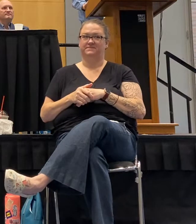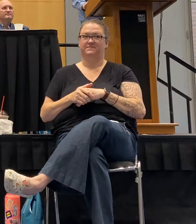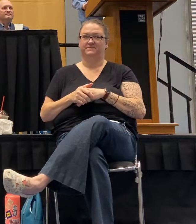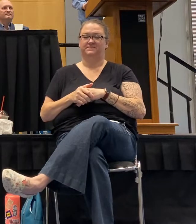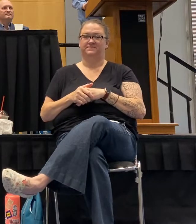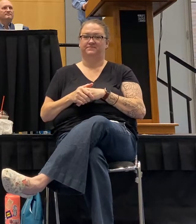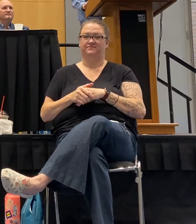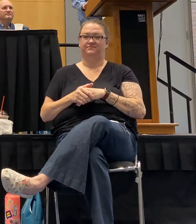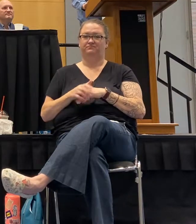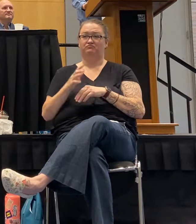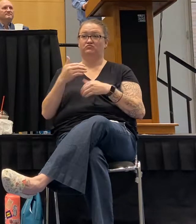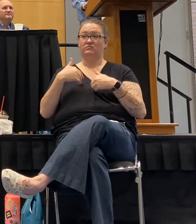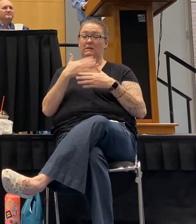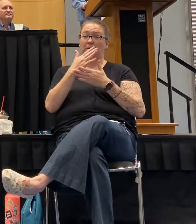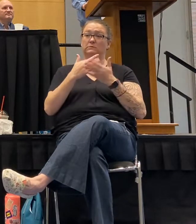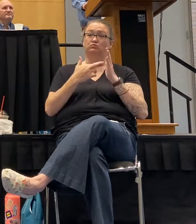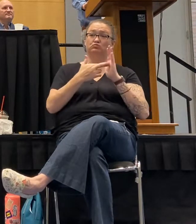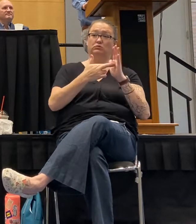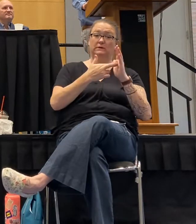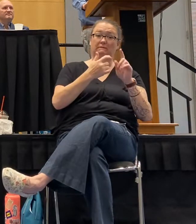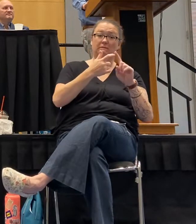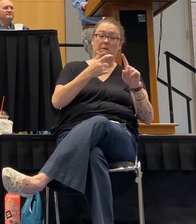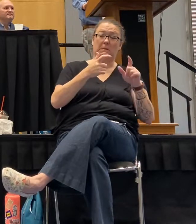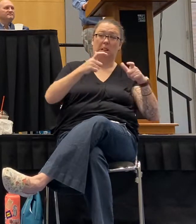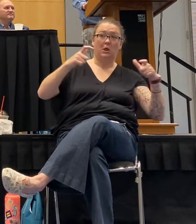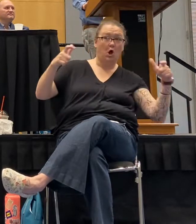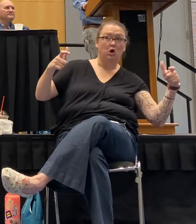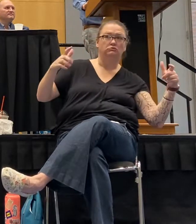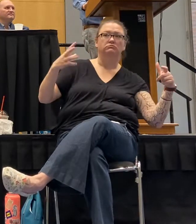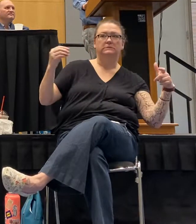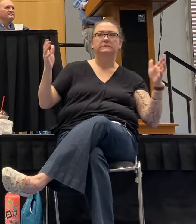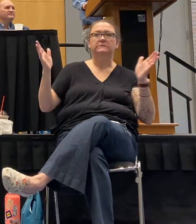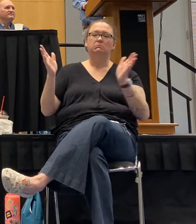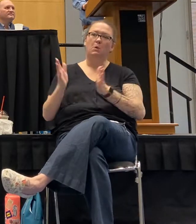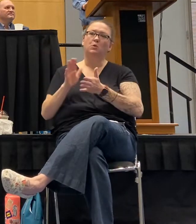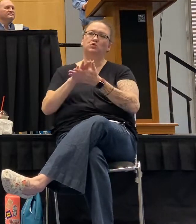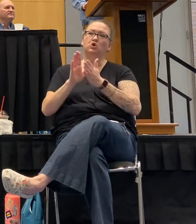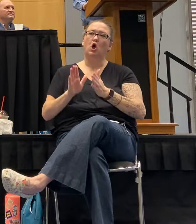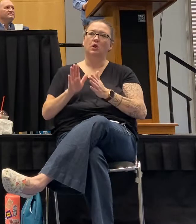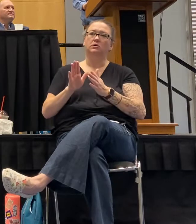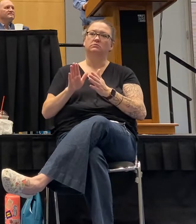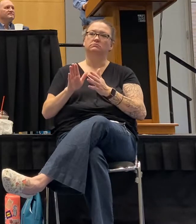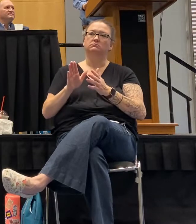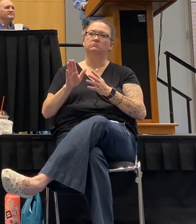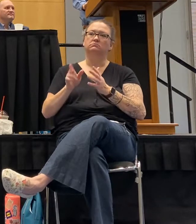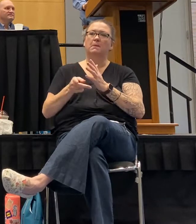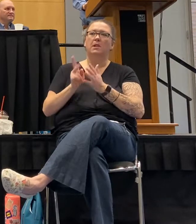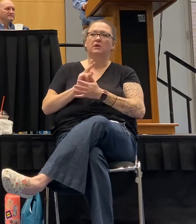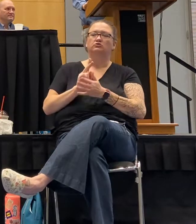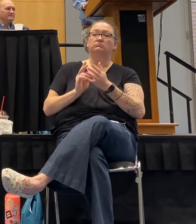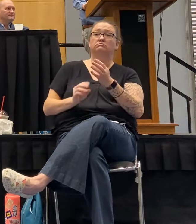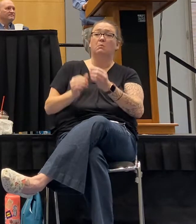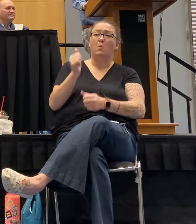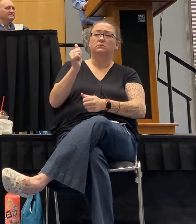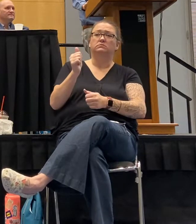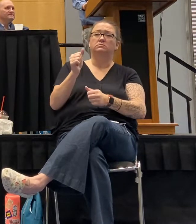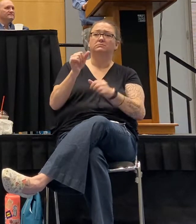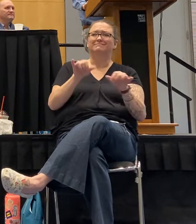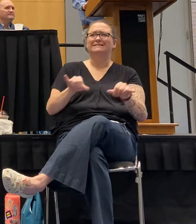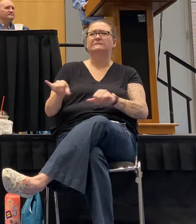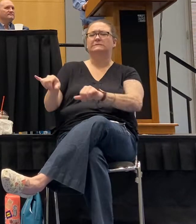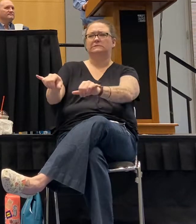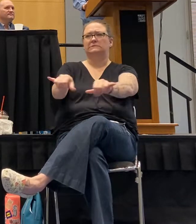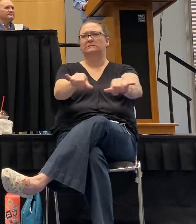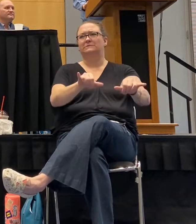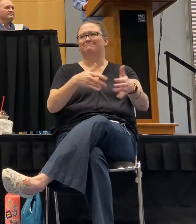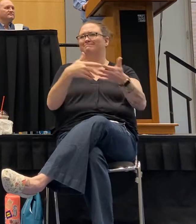And we've had representation from large and small scholar populations. And for the most part, they're consistent regardless